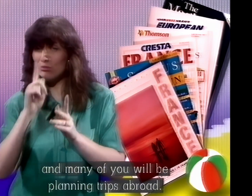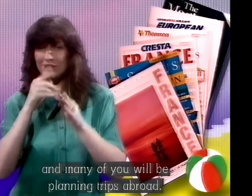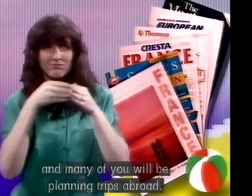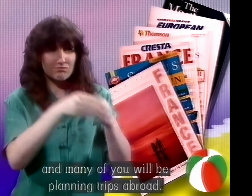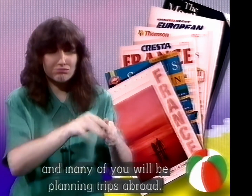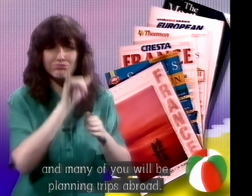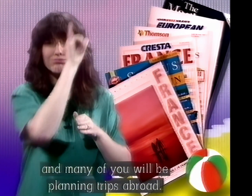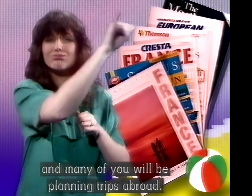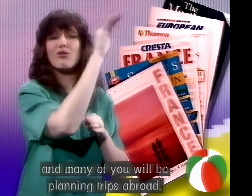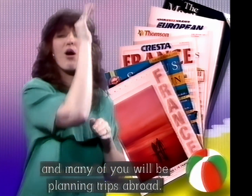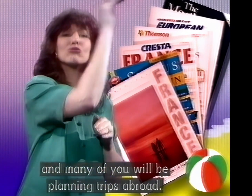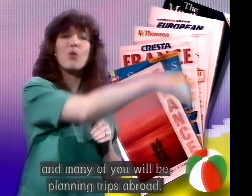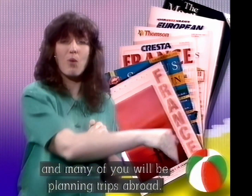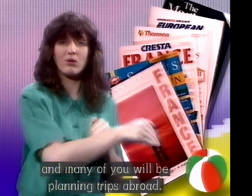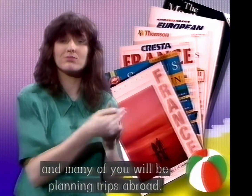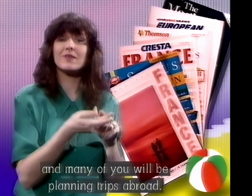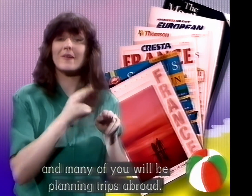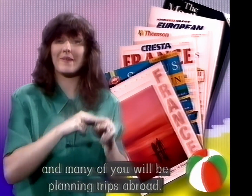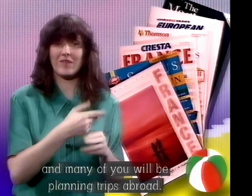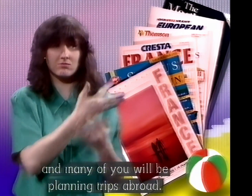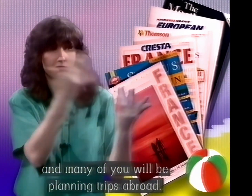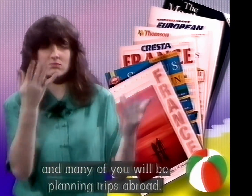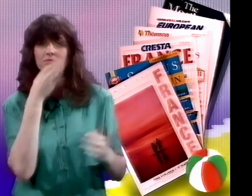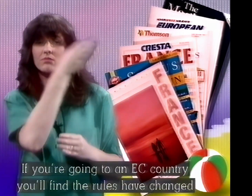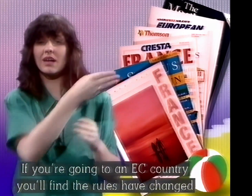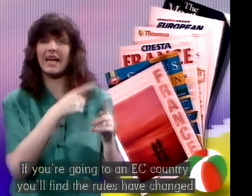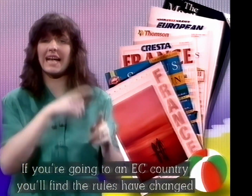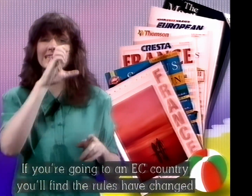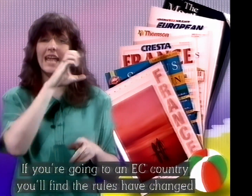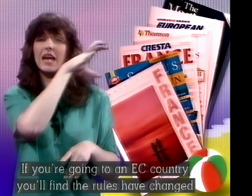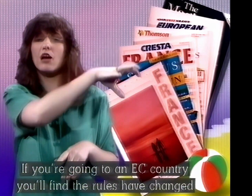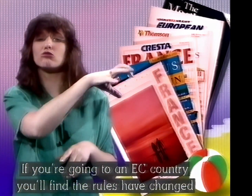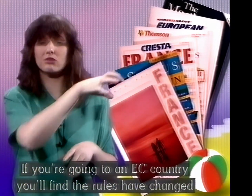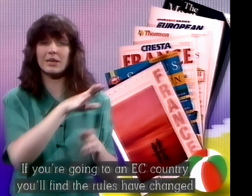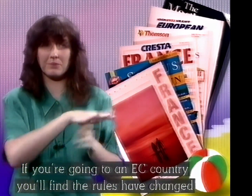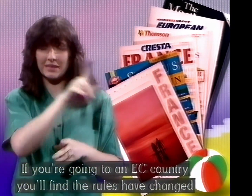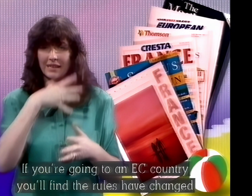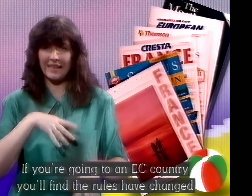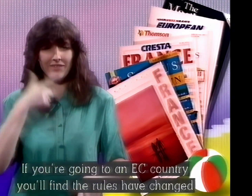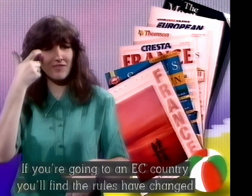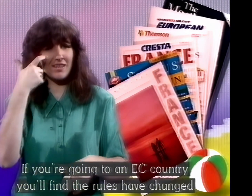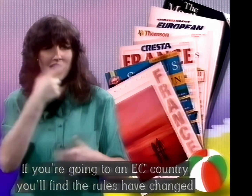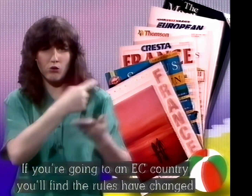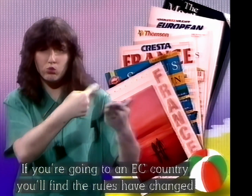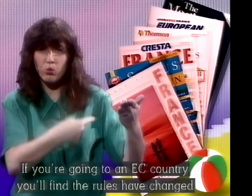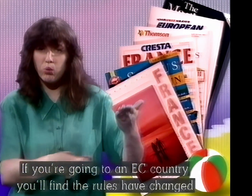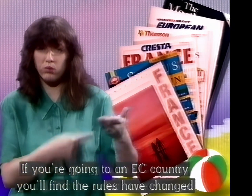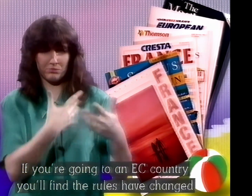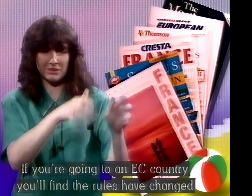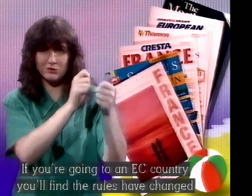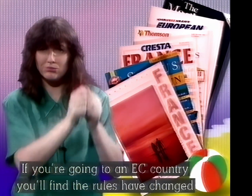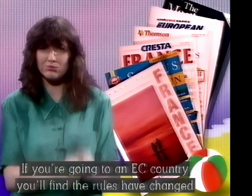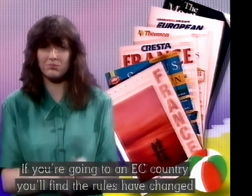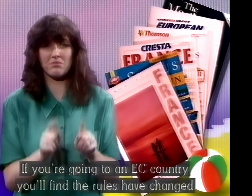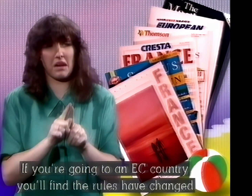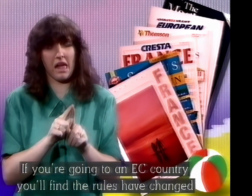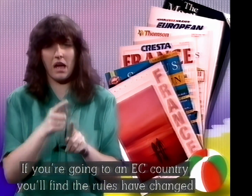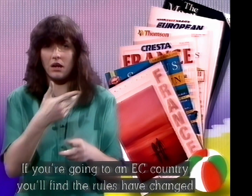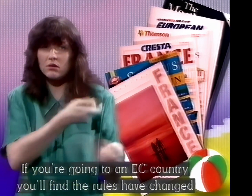many of you will be planning trips abroad. If you're going to an EC country, then you'll find the rules have changed about what you